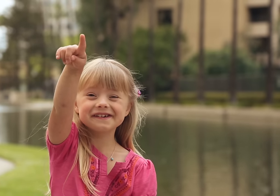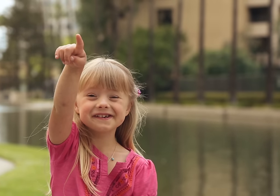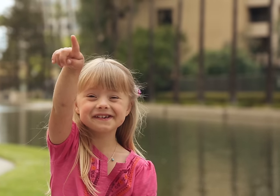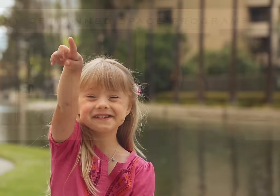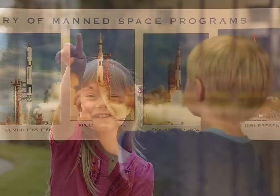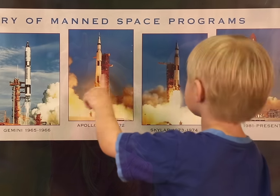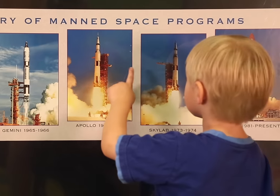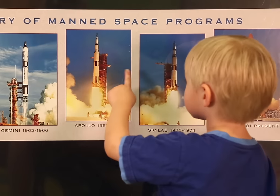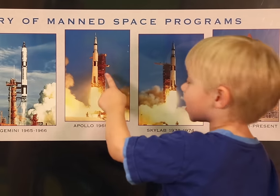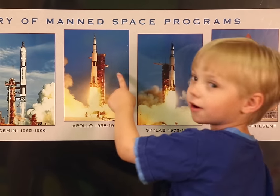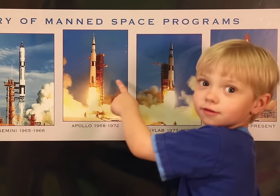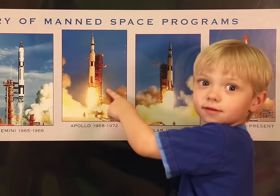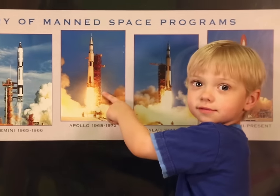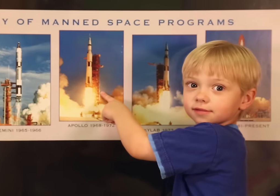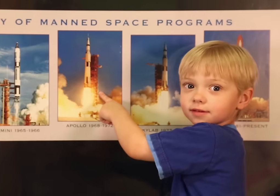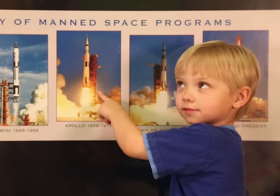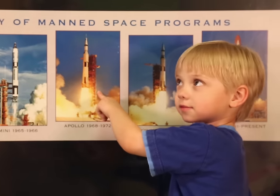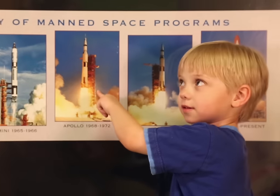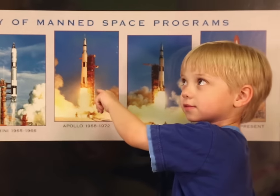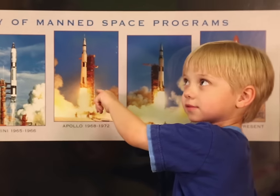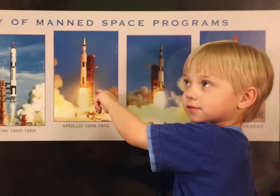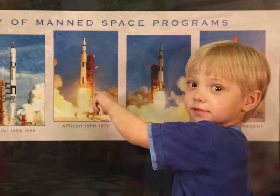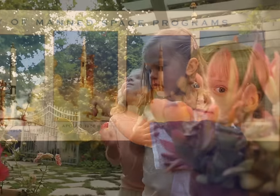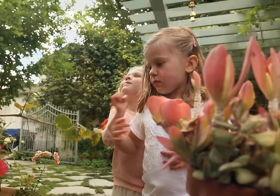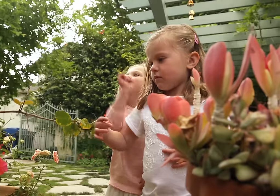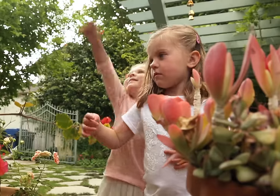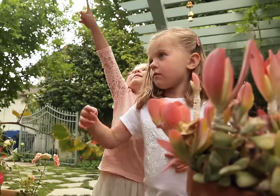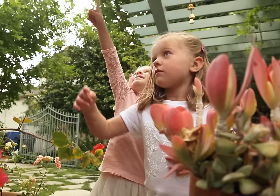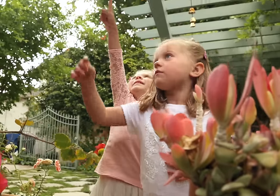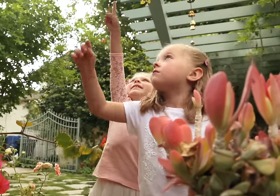is a surprise, you and I will find the wonderful.